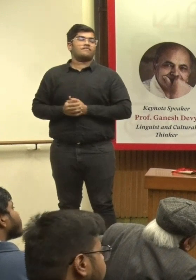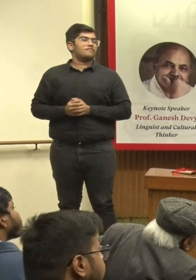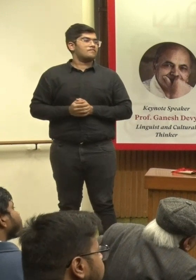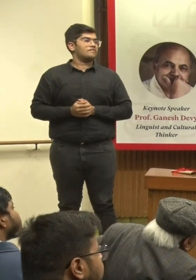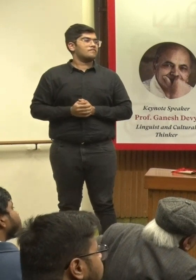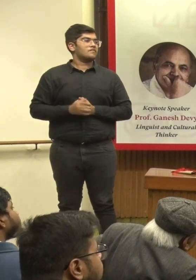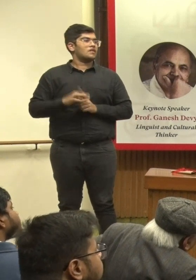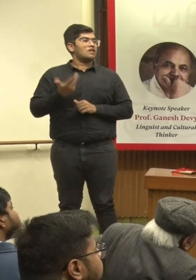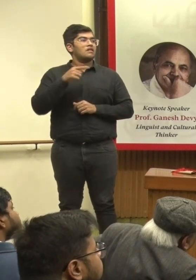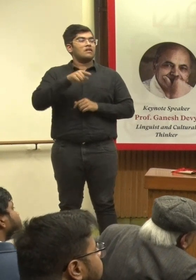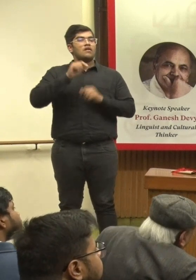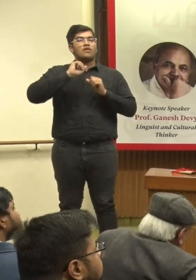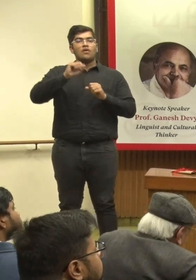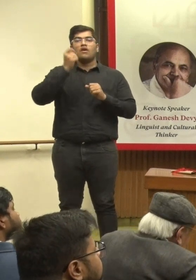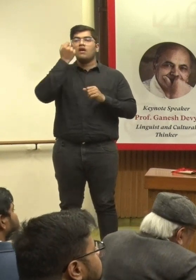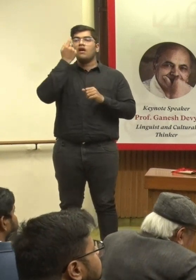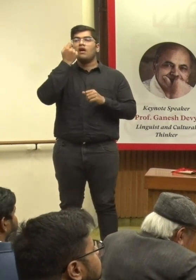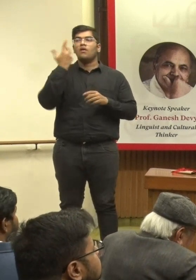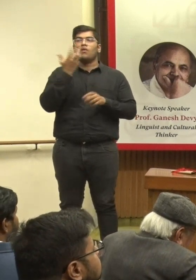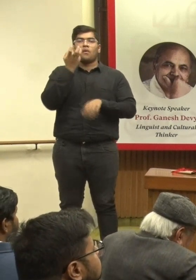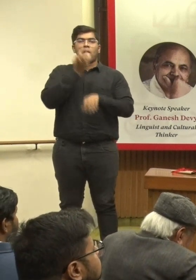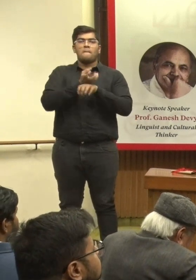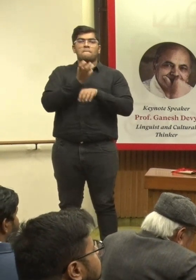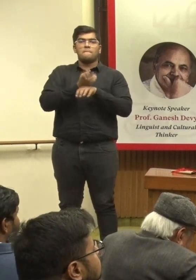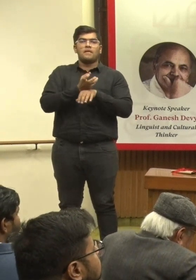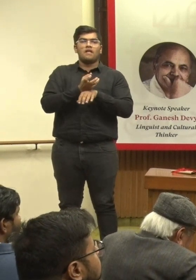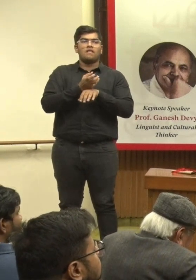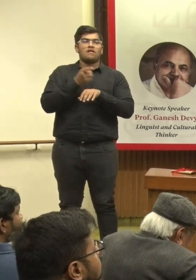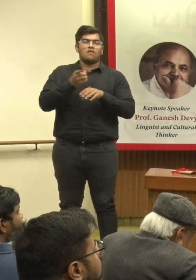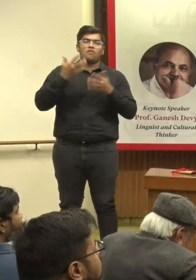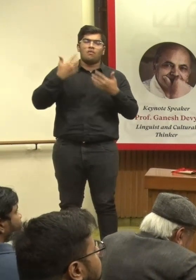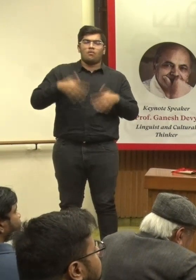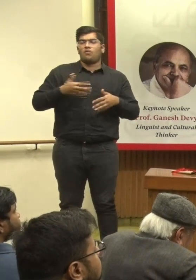their understanding of rock structure is first rate.